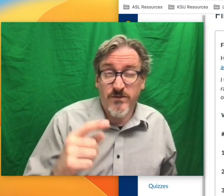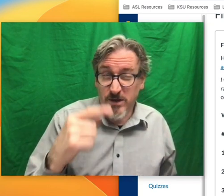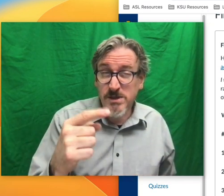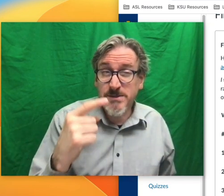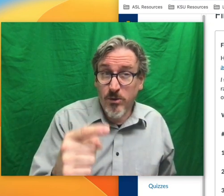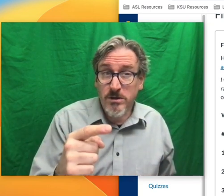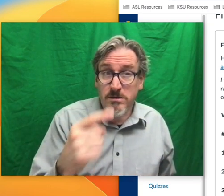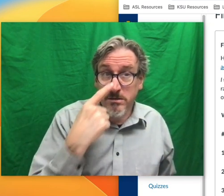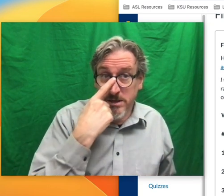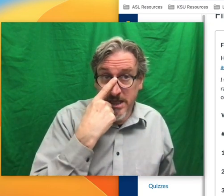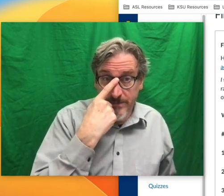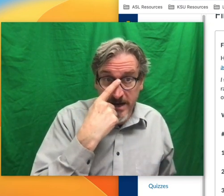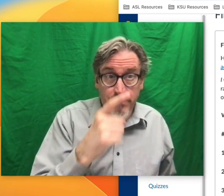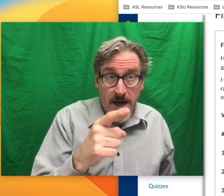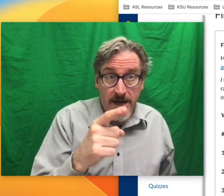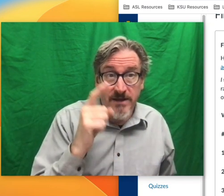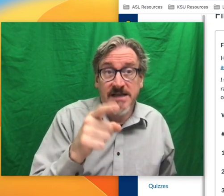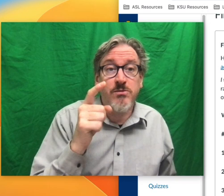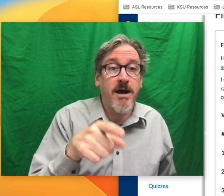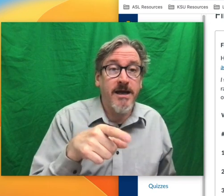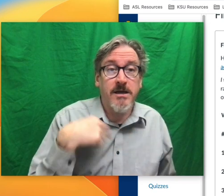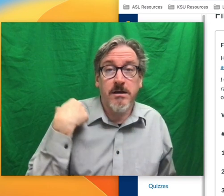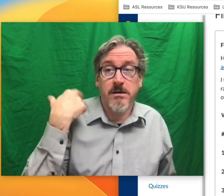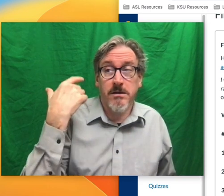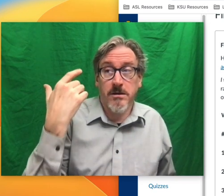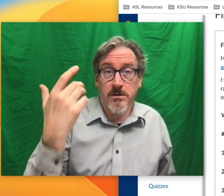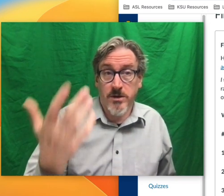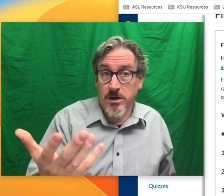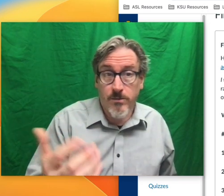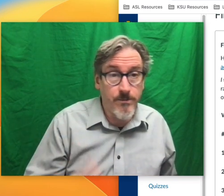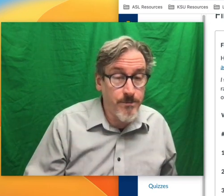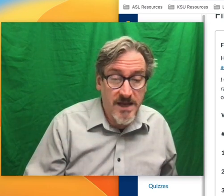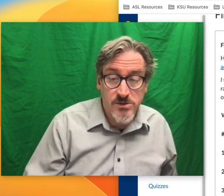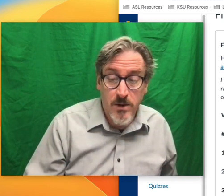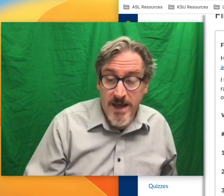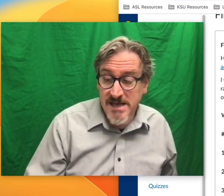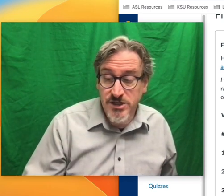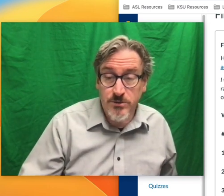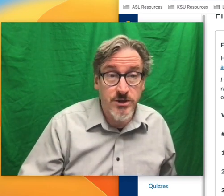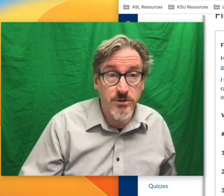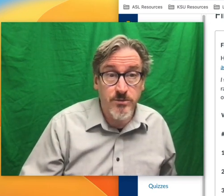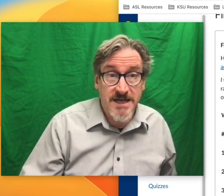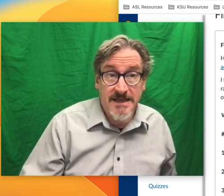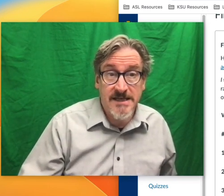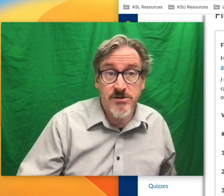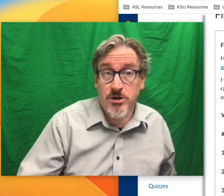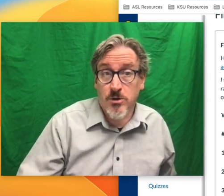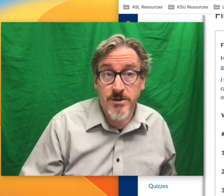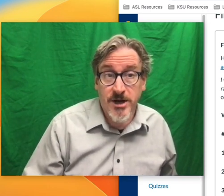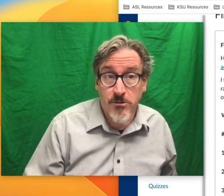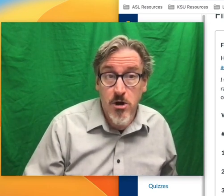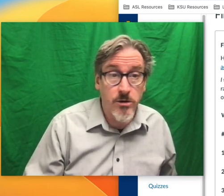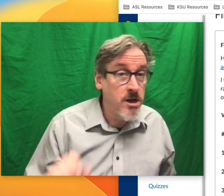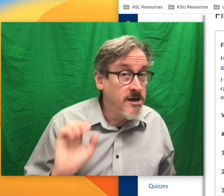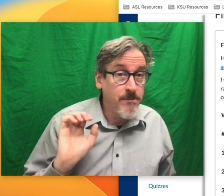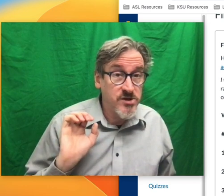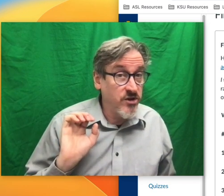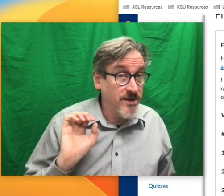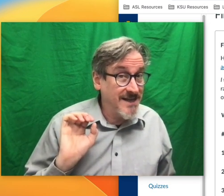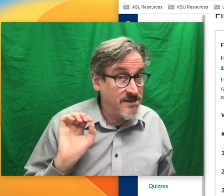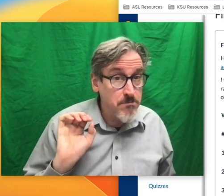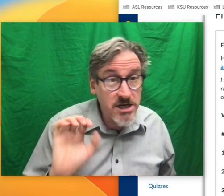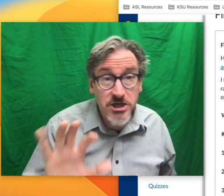So flow is important. Keep that in mind. That's why we ask you to take these and record them on your own